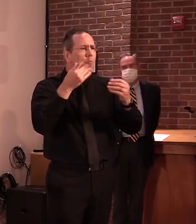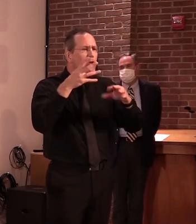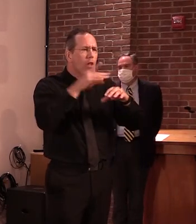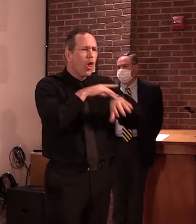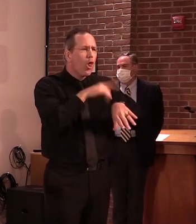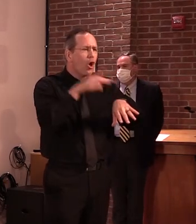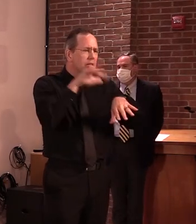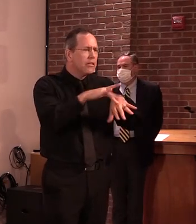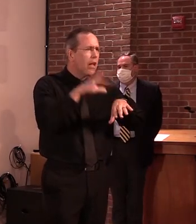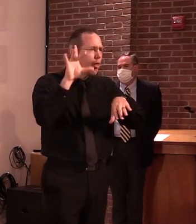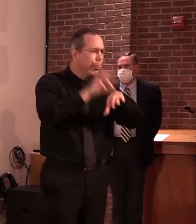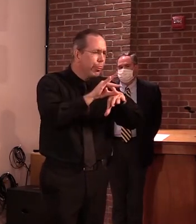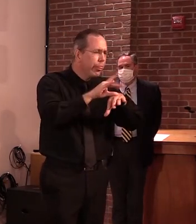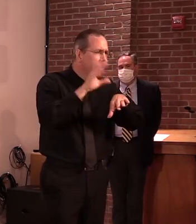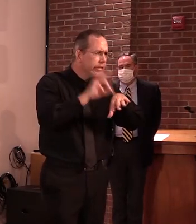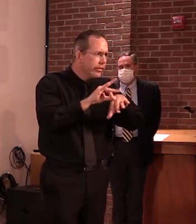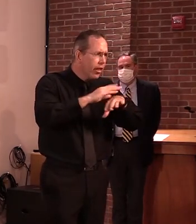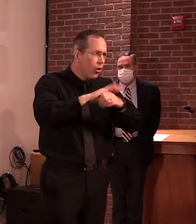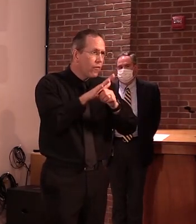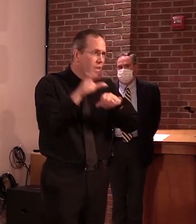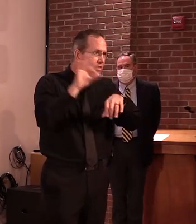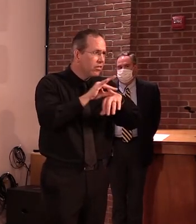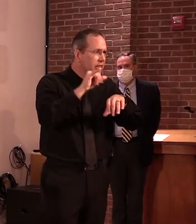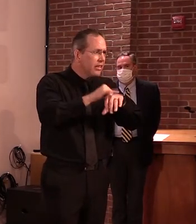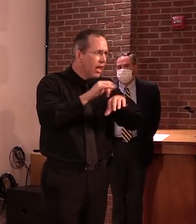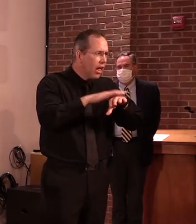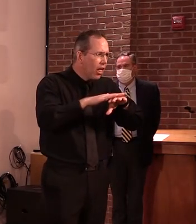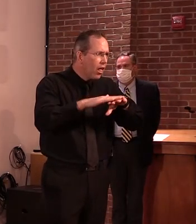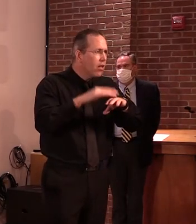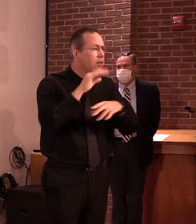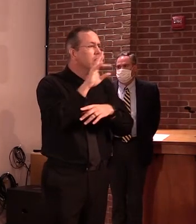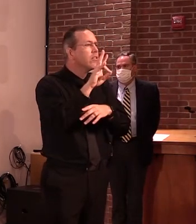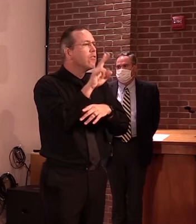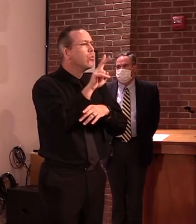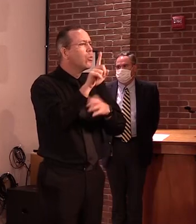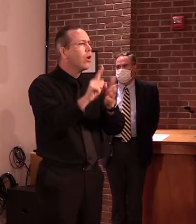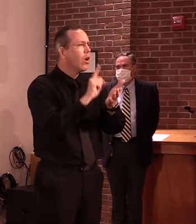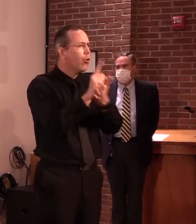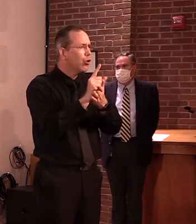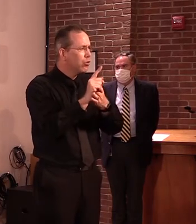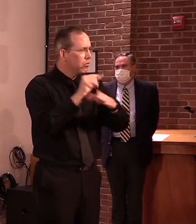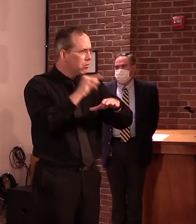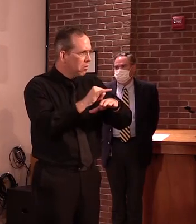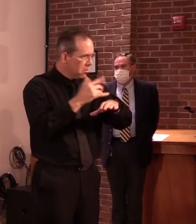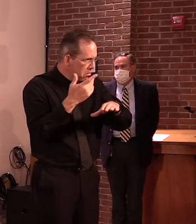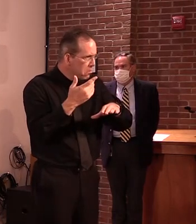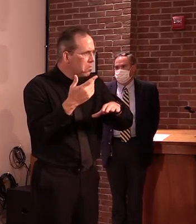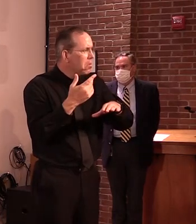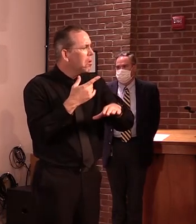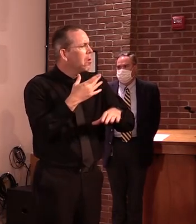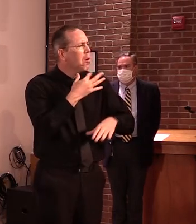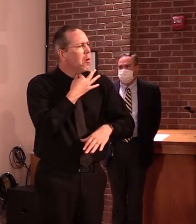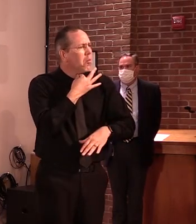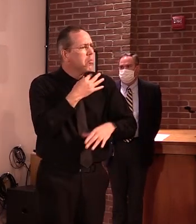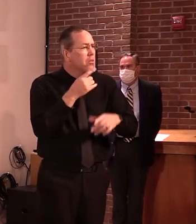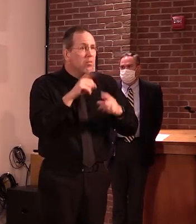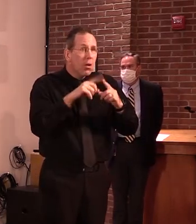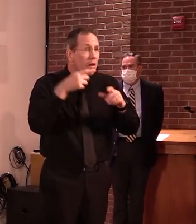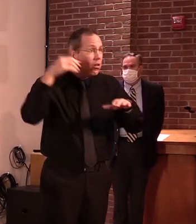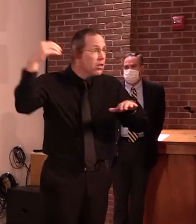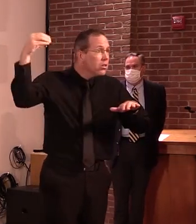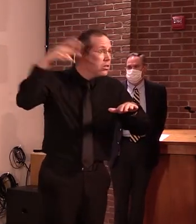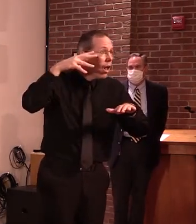Would that include like variations in humidity, sunlight, stuff like that, or should